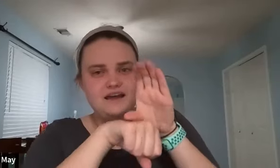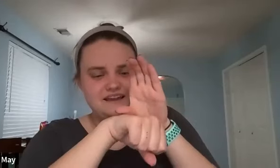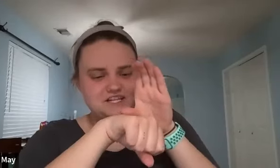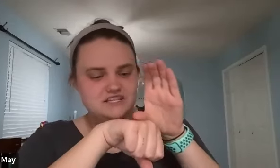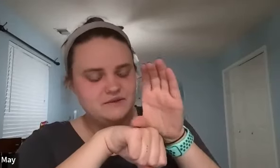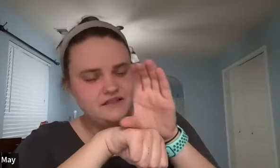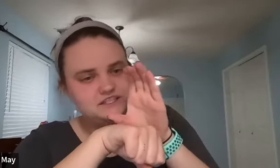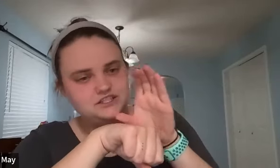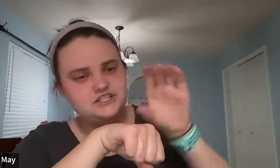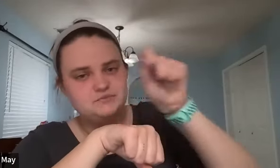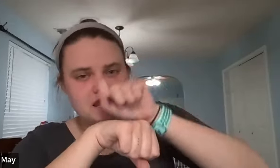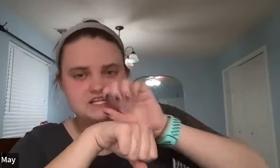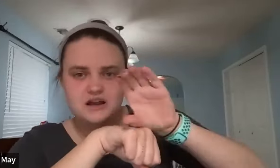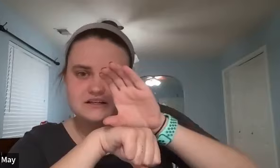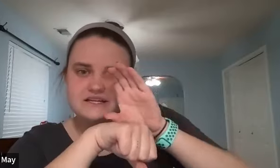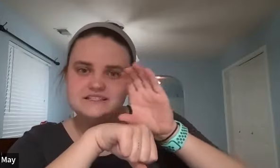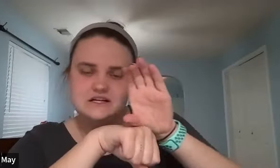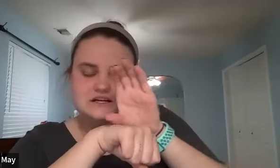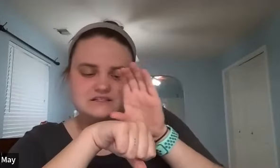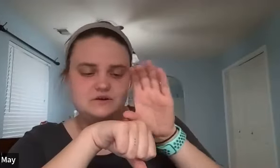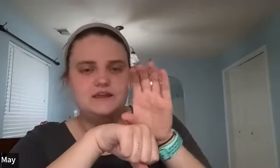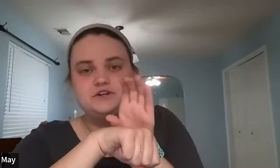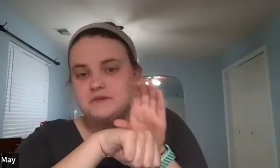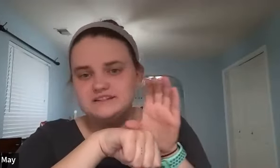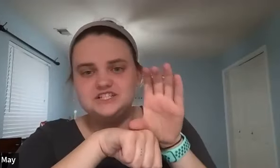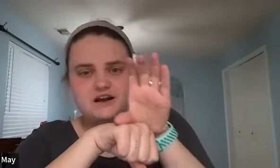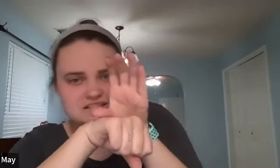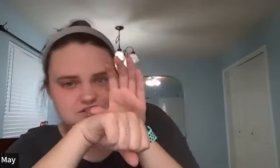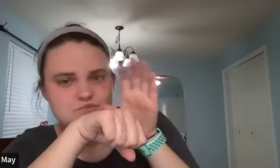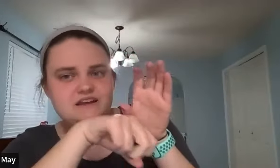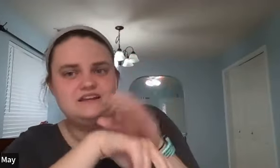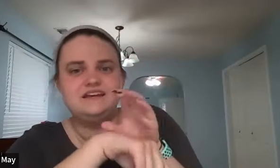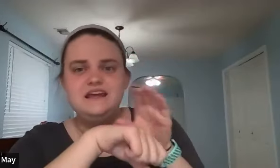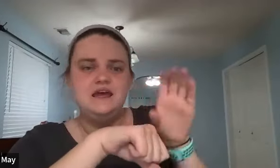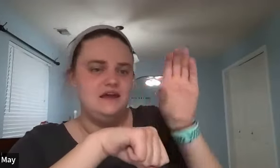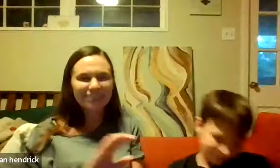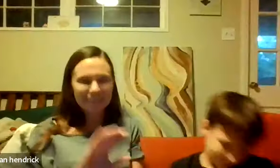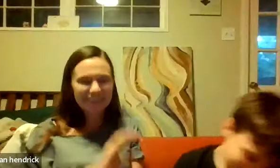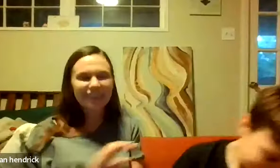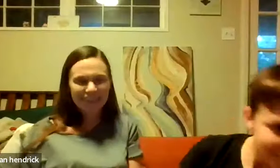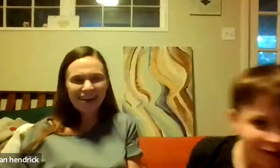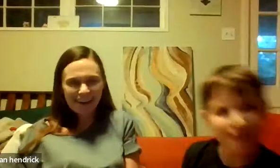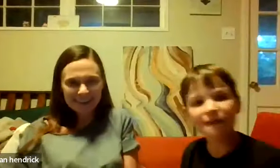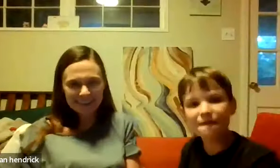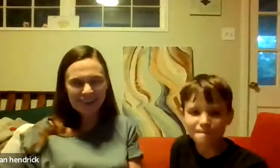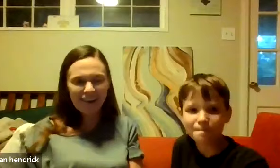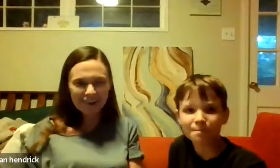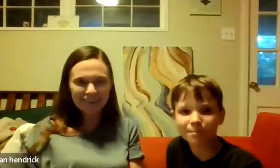Like, I just think about like you just spread chocolate sauce, or like when you're melting chocolates, you're Like spreading it. Yeah. I don't know why that just makes more sense